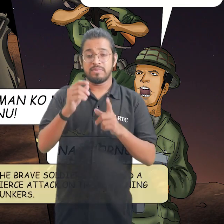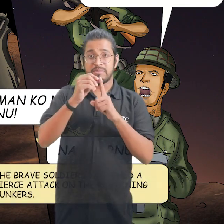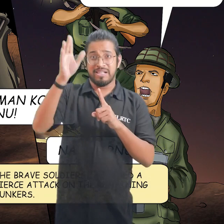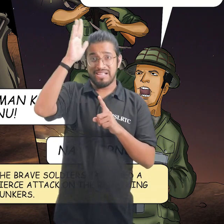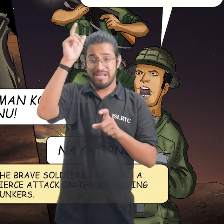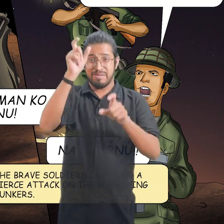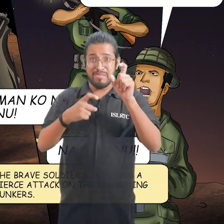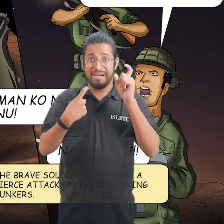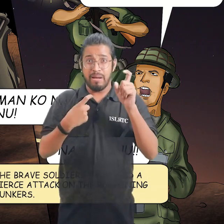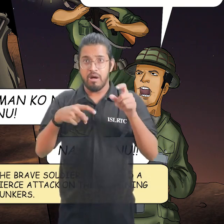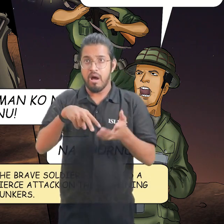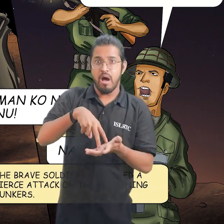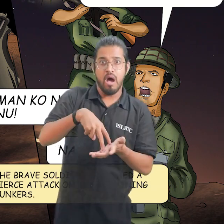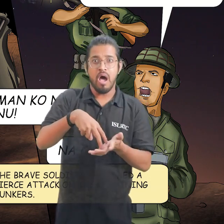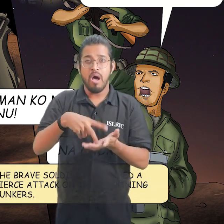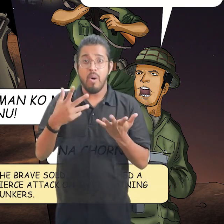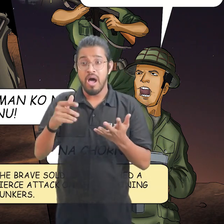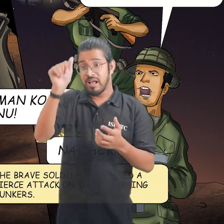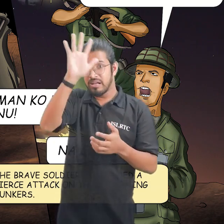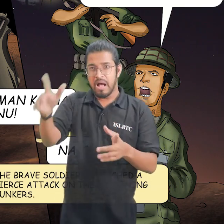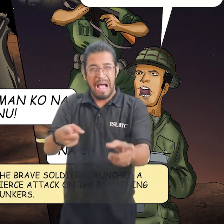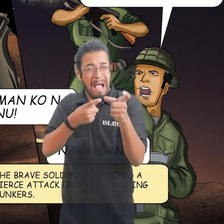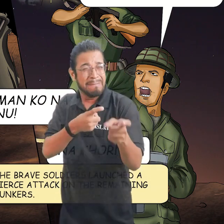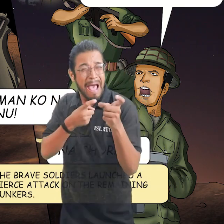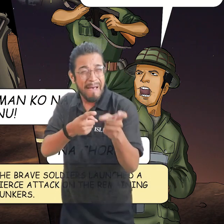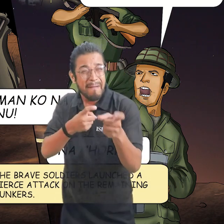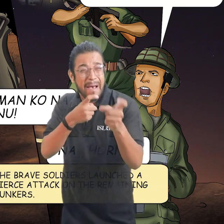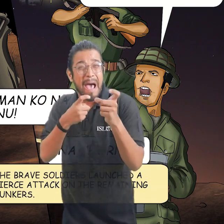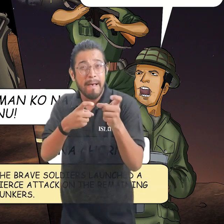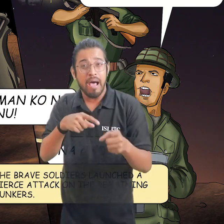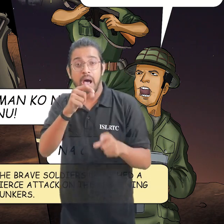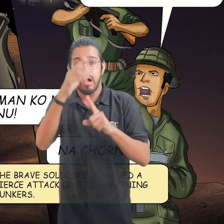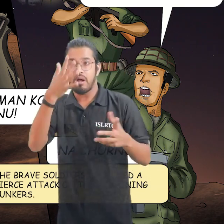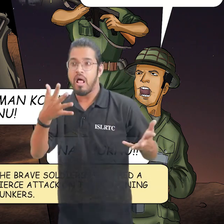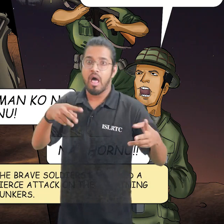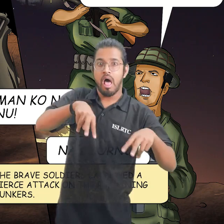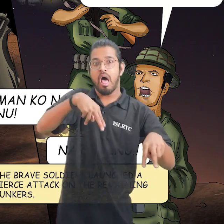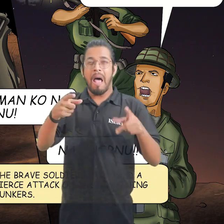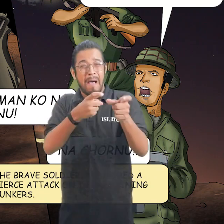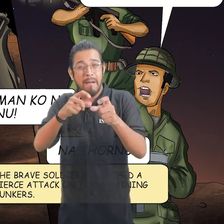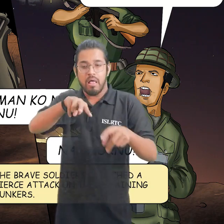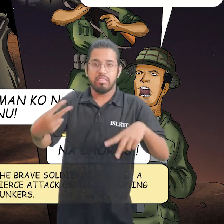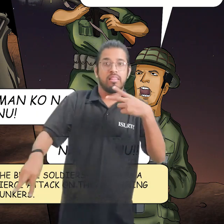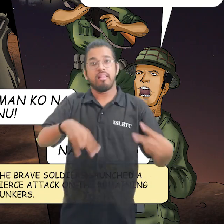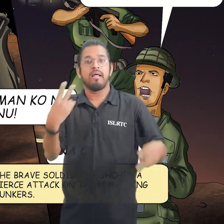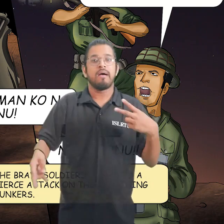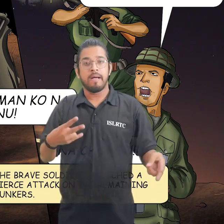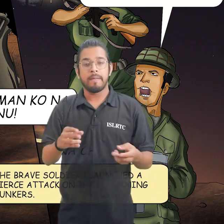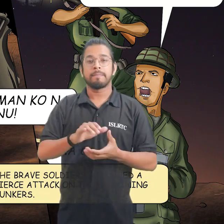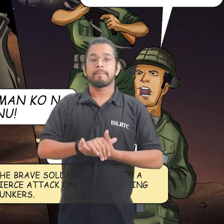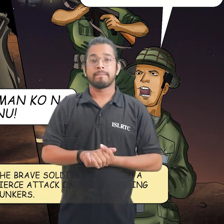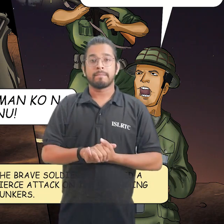The Pakistani soldiers could not withstand the fierceness of the Indian assault, and many fled